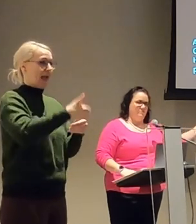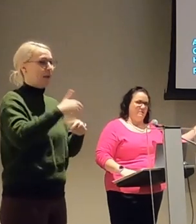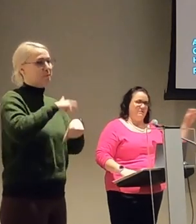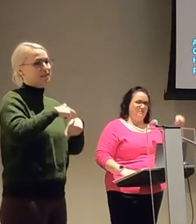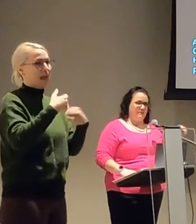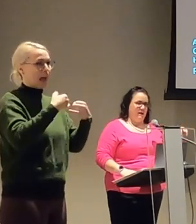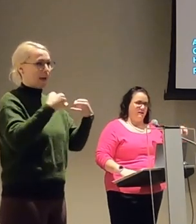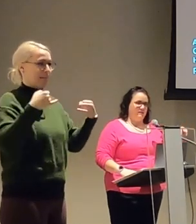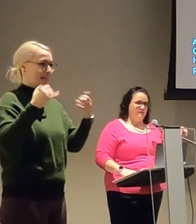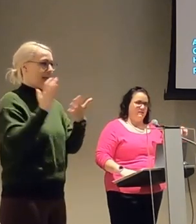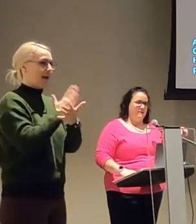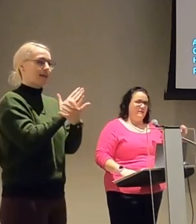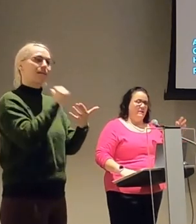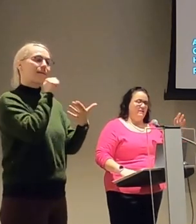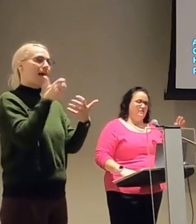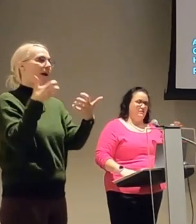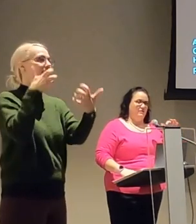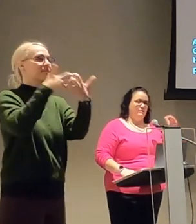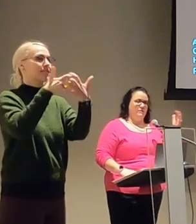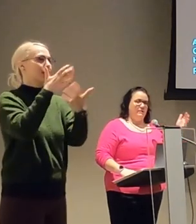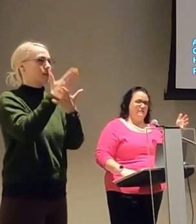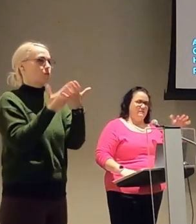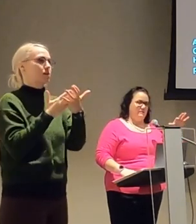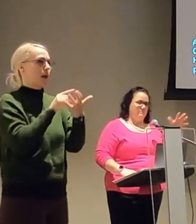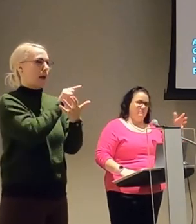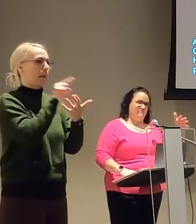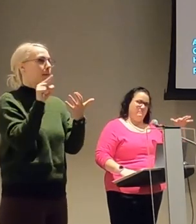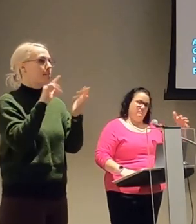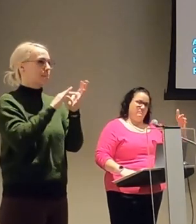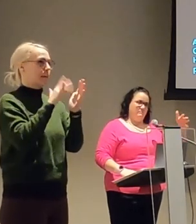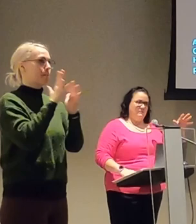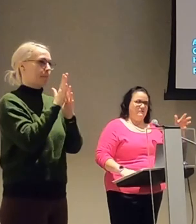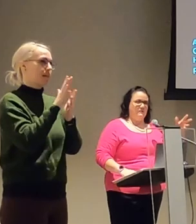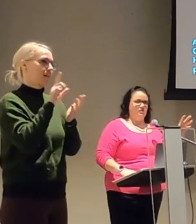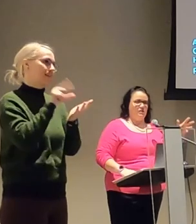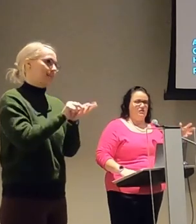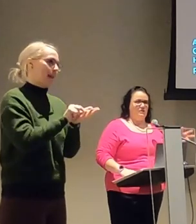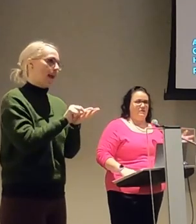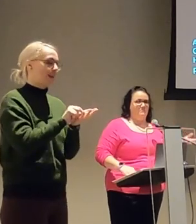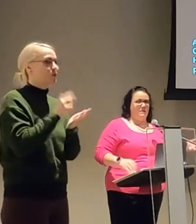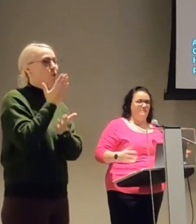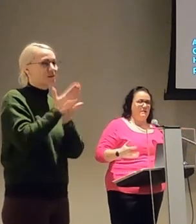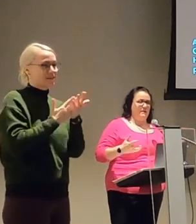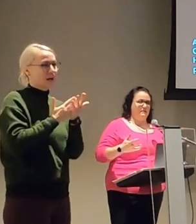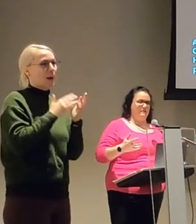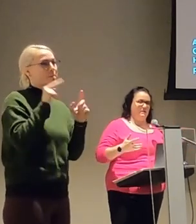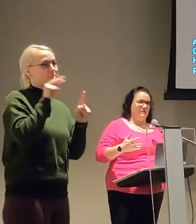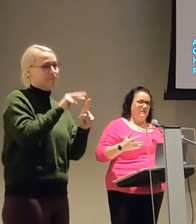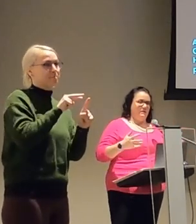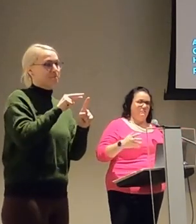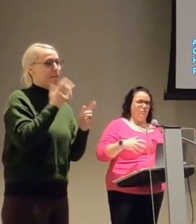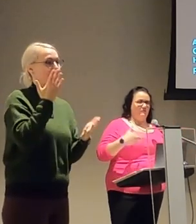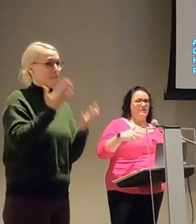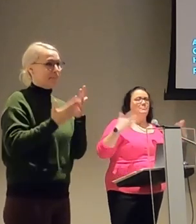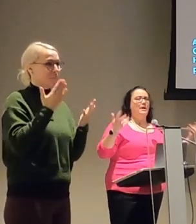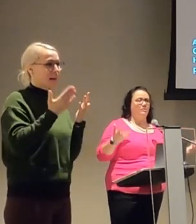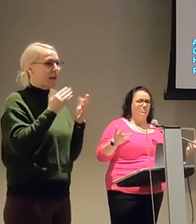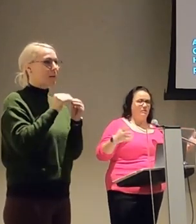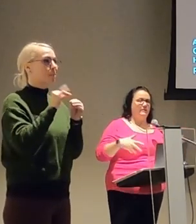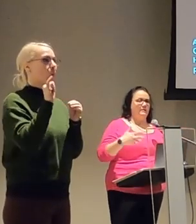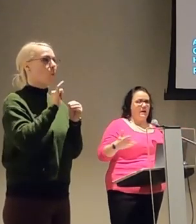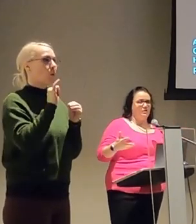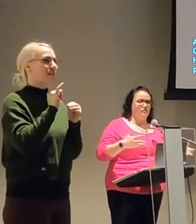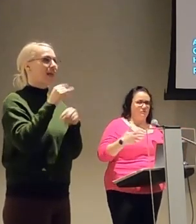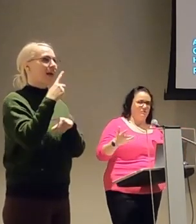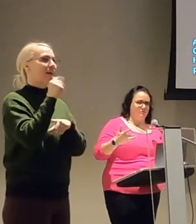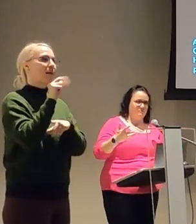some other biblical texts. And so there is some suggestion that maybe it's more like a